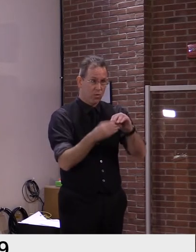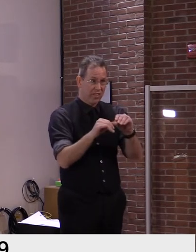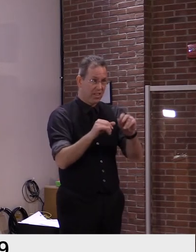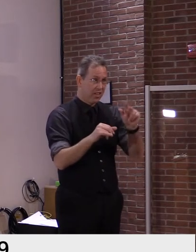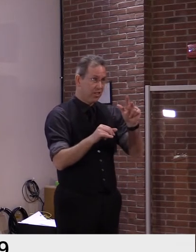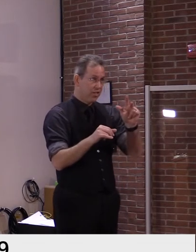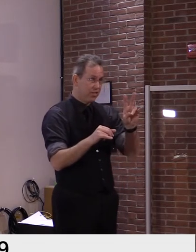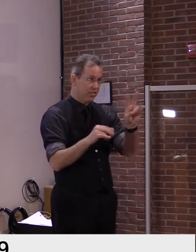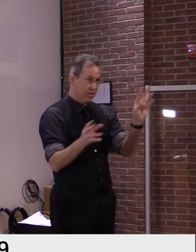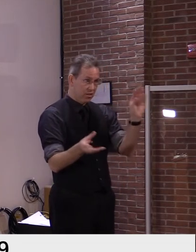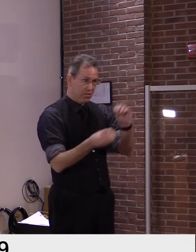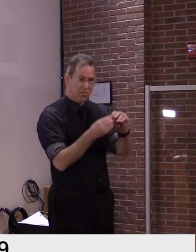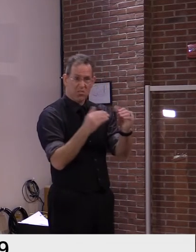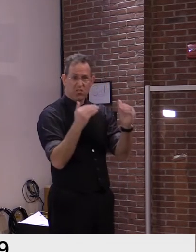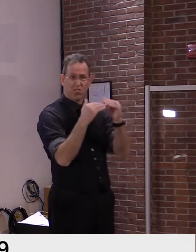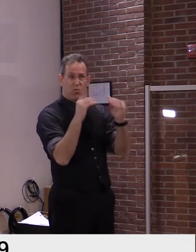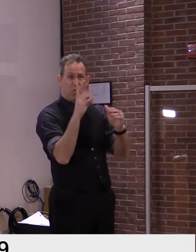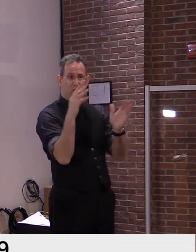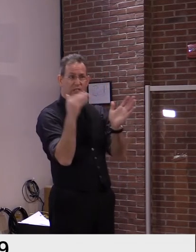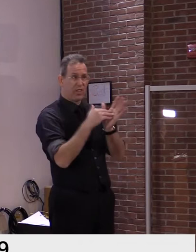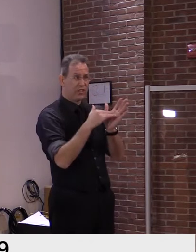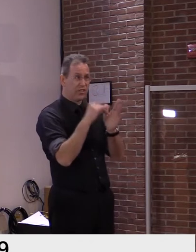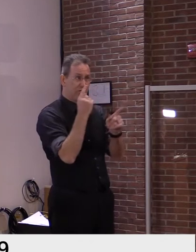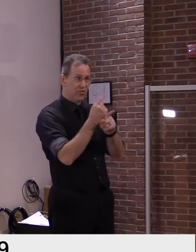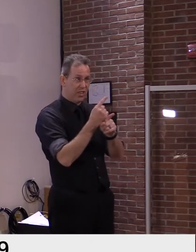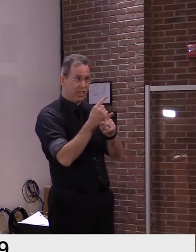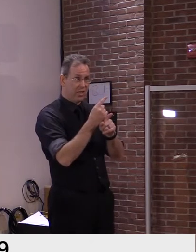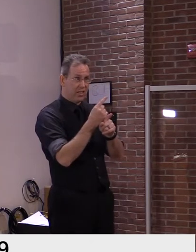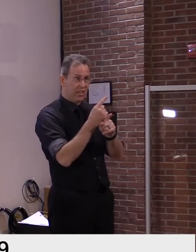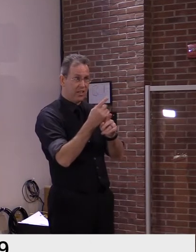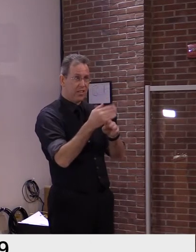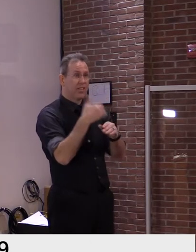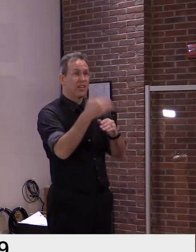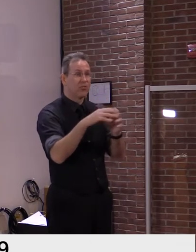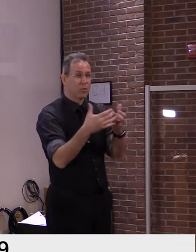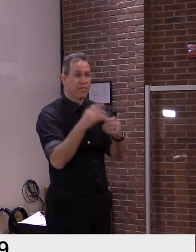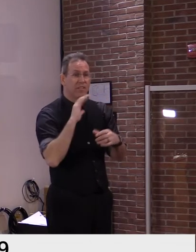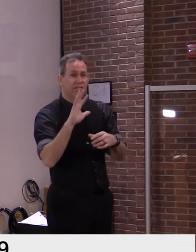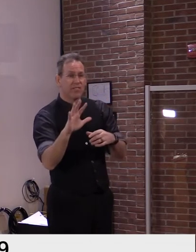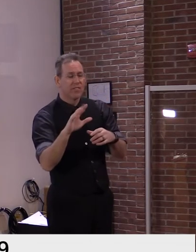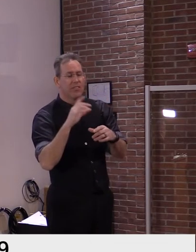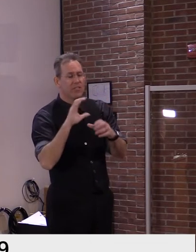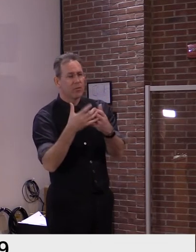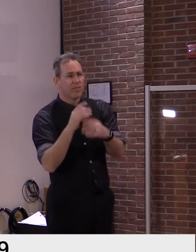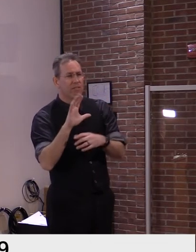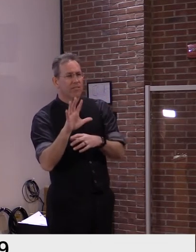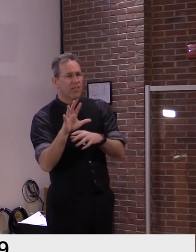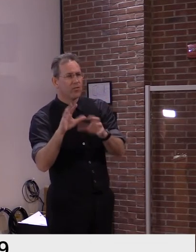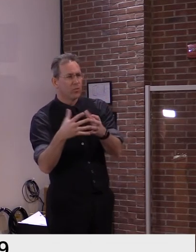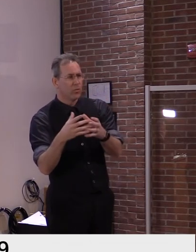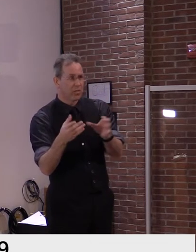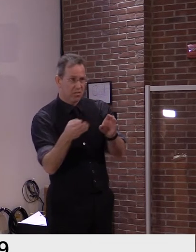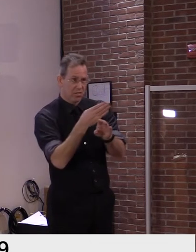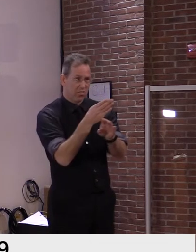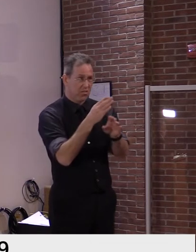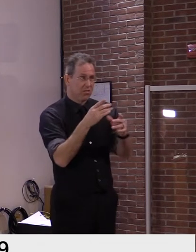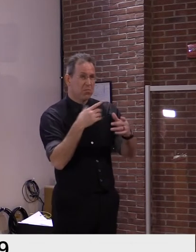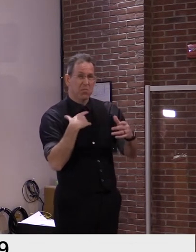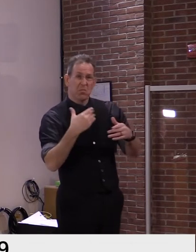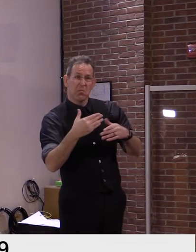this next phase of vaccination. Yes. And by the time we get done in March, we'll have about one-third of Vermont done.